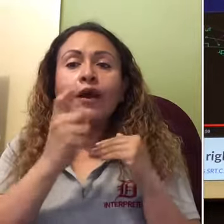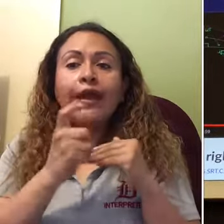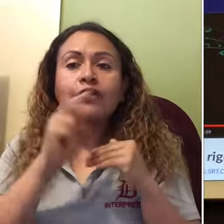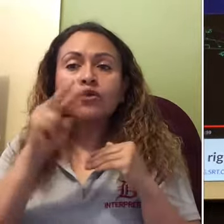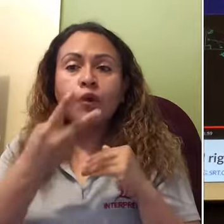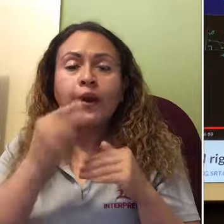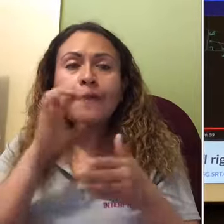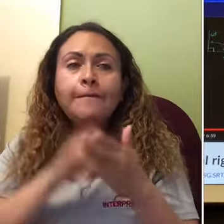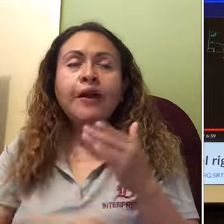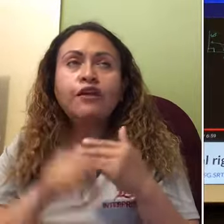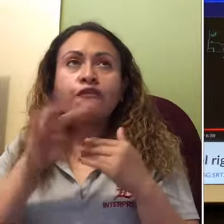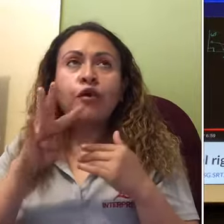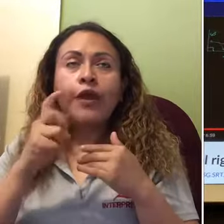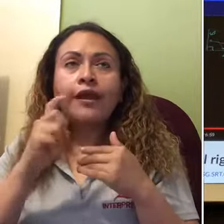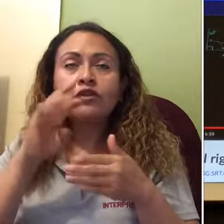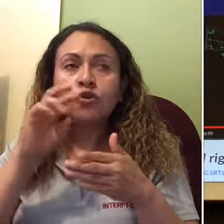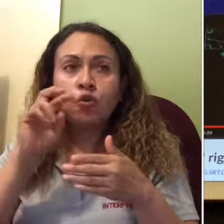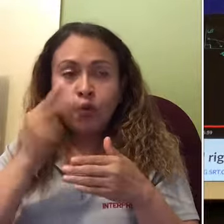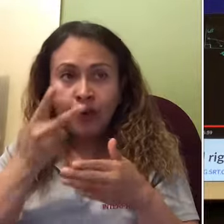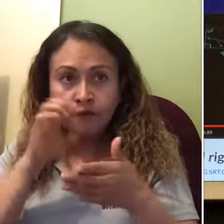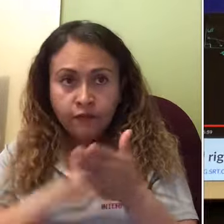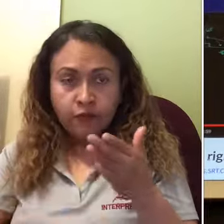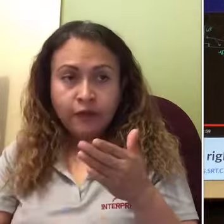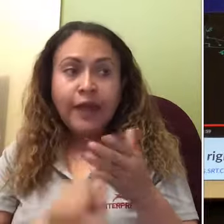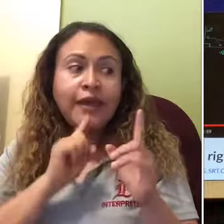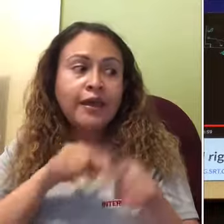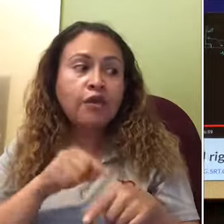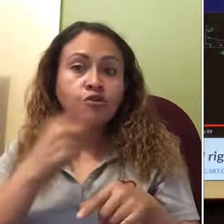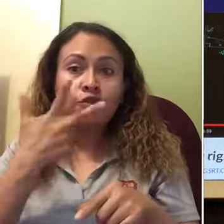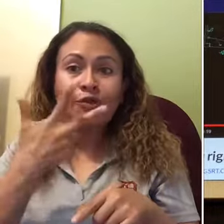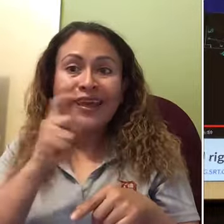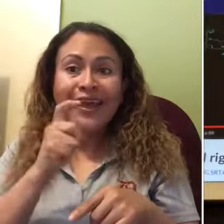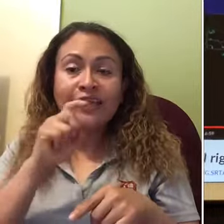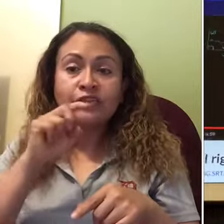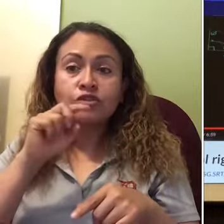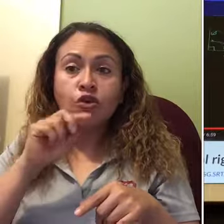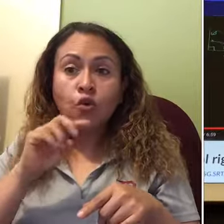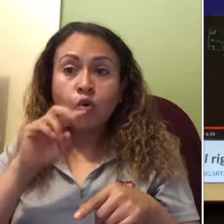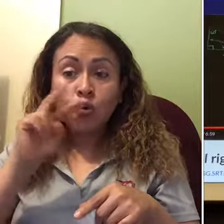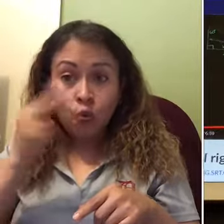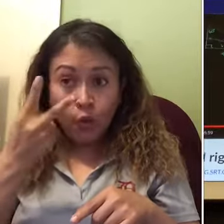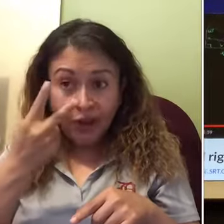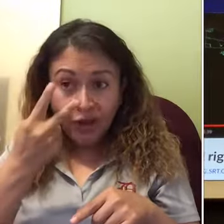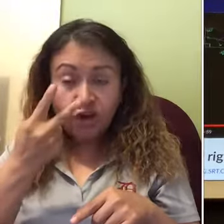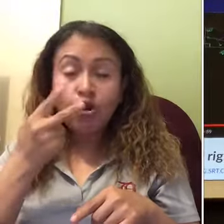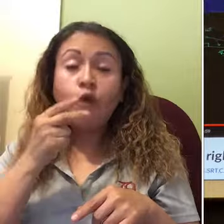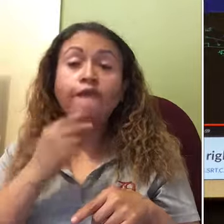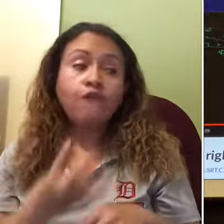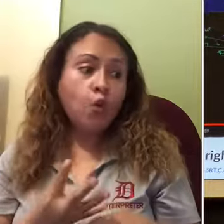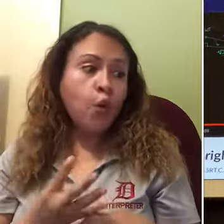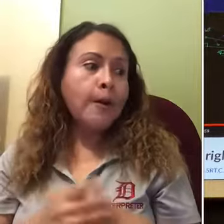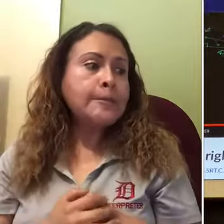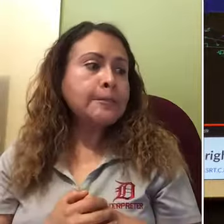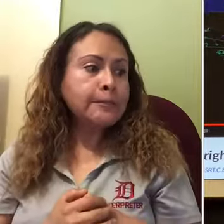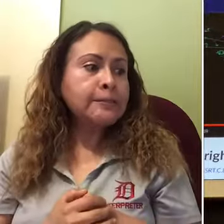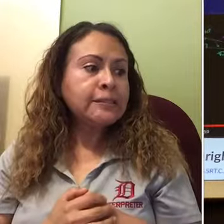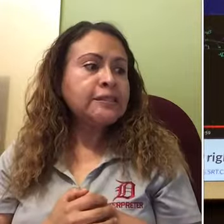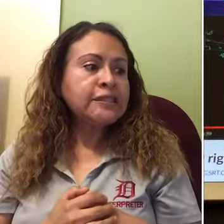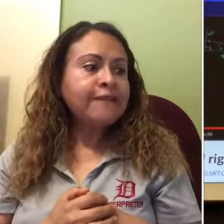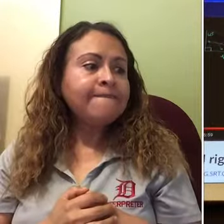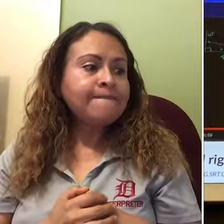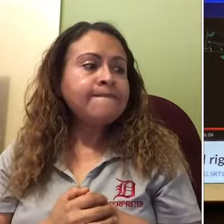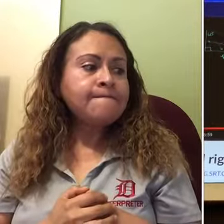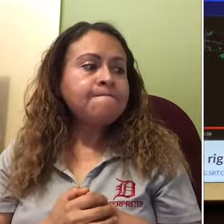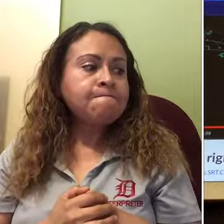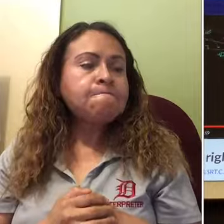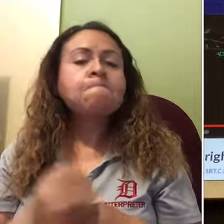4 minus x squared over 4 is going to be 3x squared over 4. So we're just going to be 3x squared over 4. Take the principal root